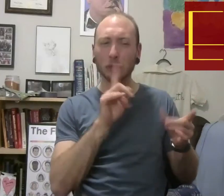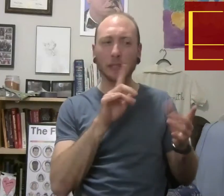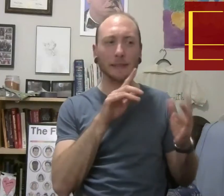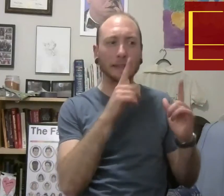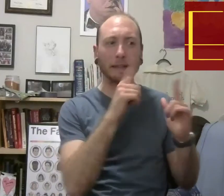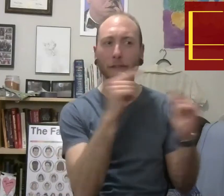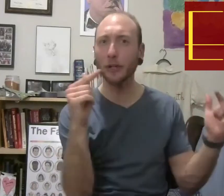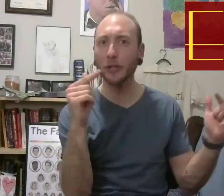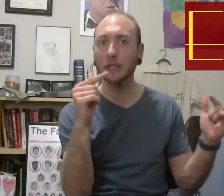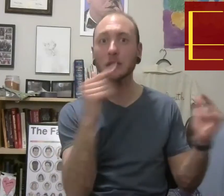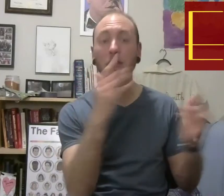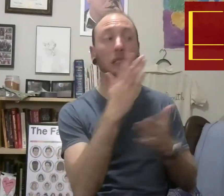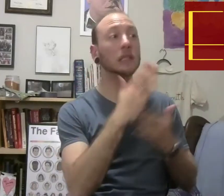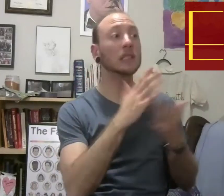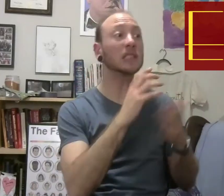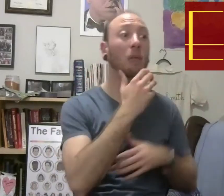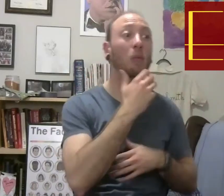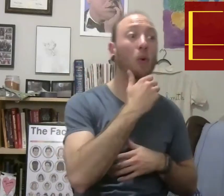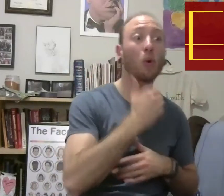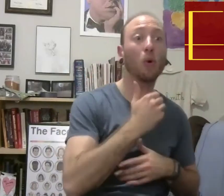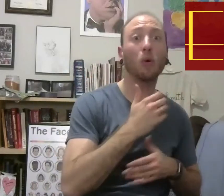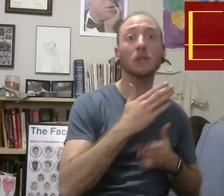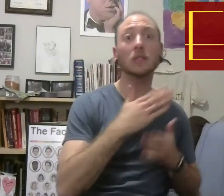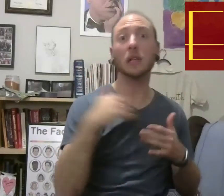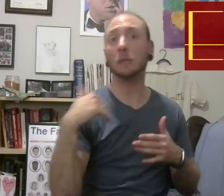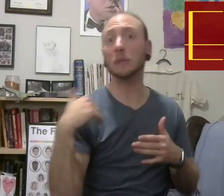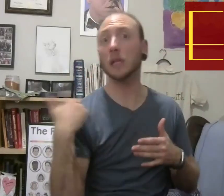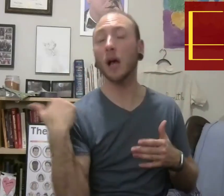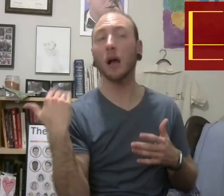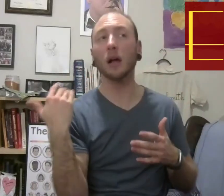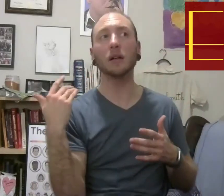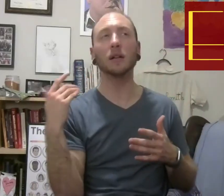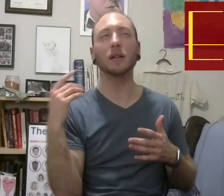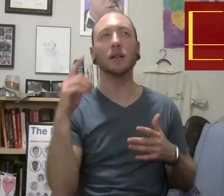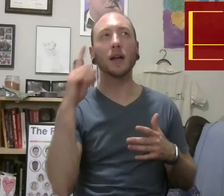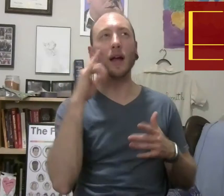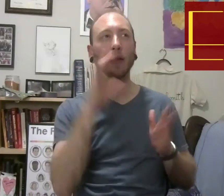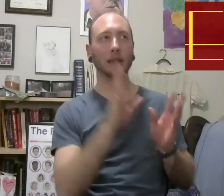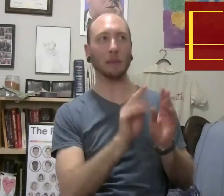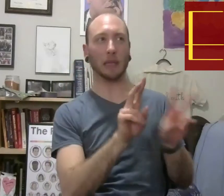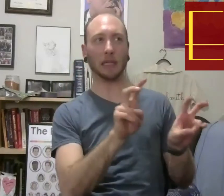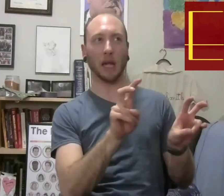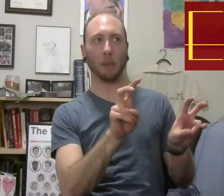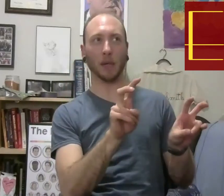my age. But I think the topic was hitting bottom, which is